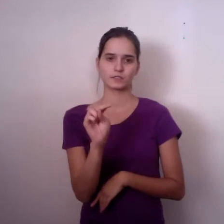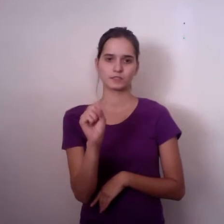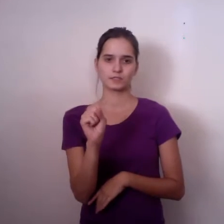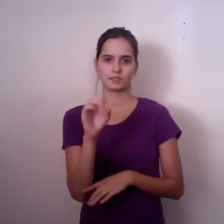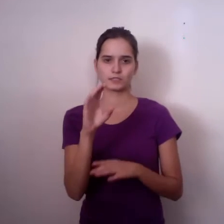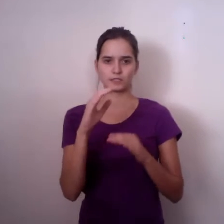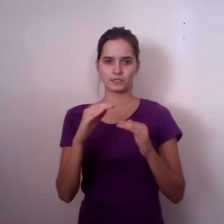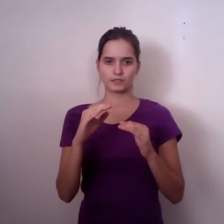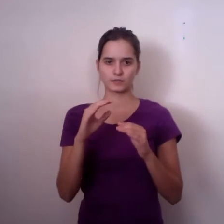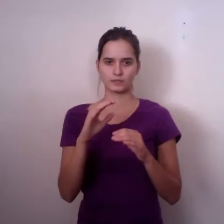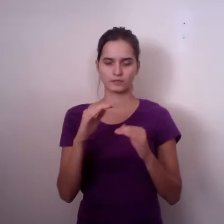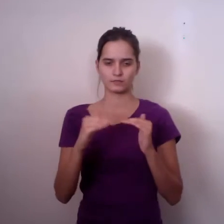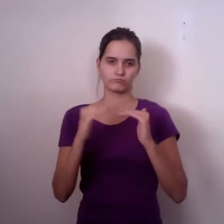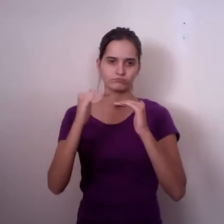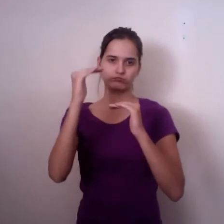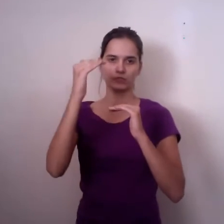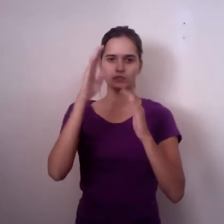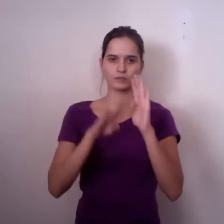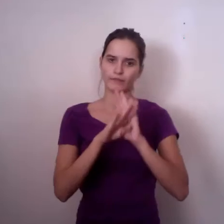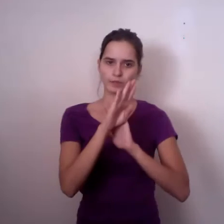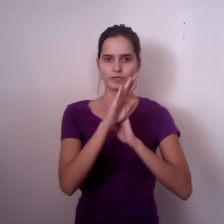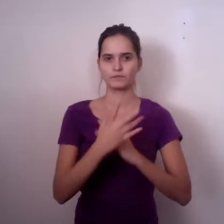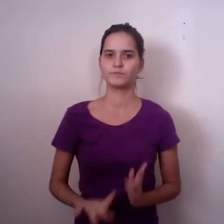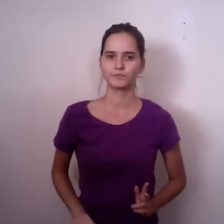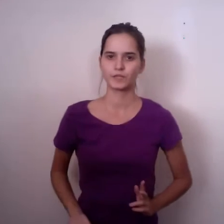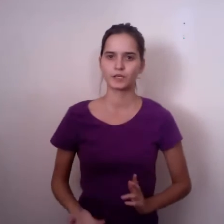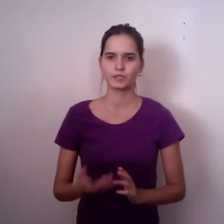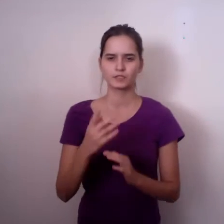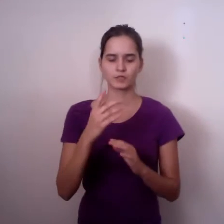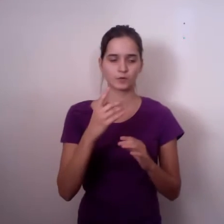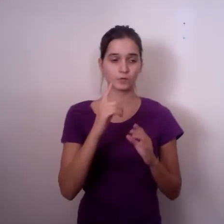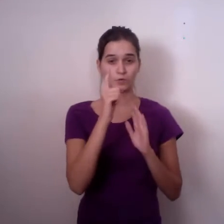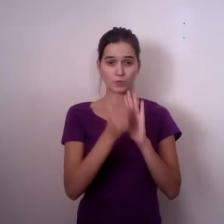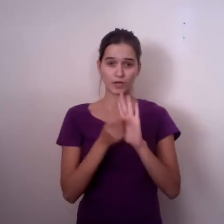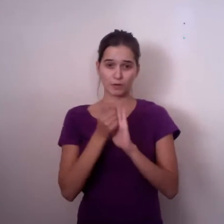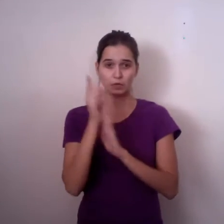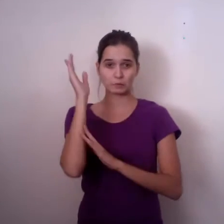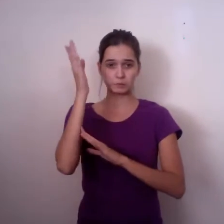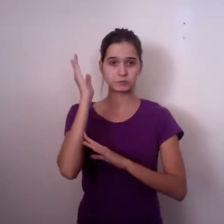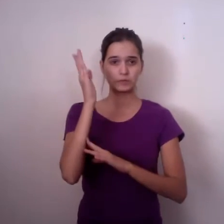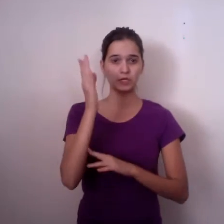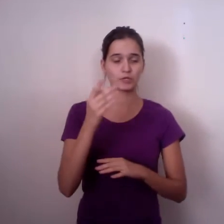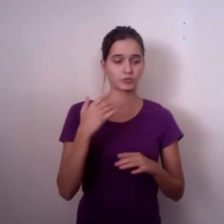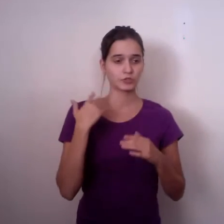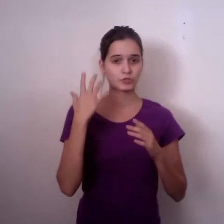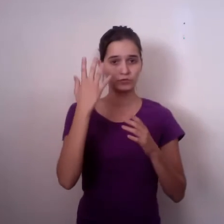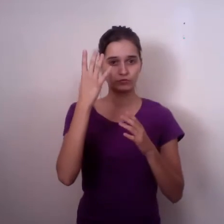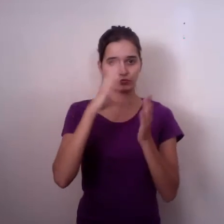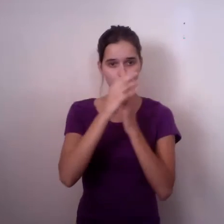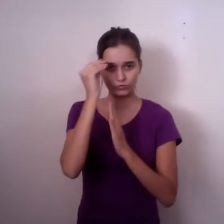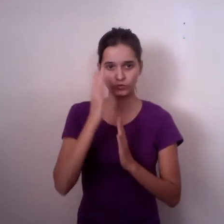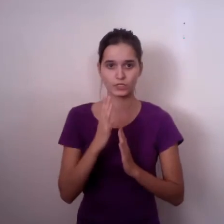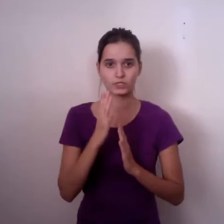1-hour lecture, and it gave the students some content which they could then apply to their research projects. So in that